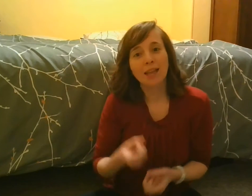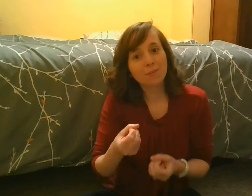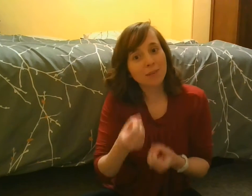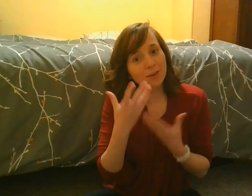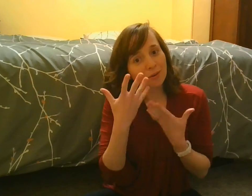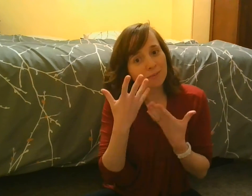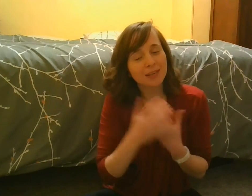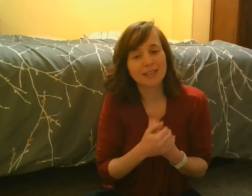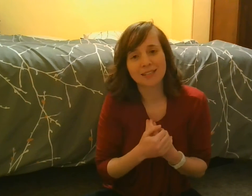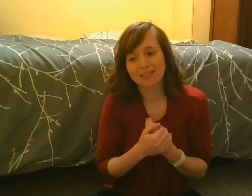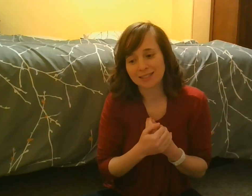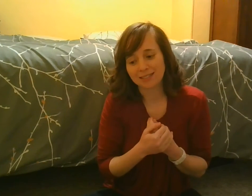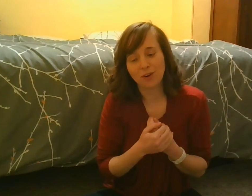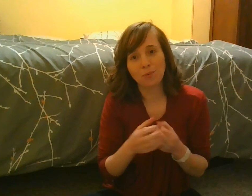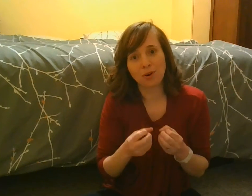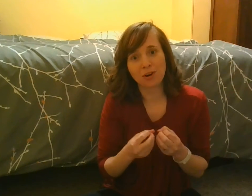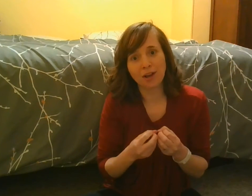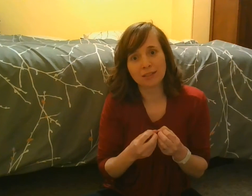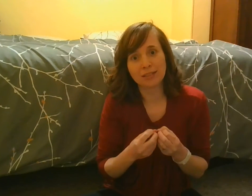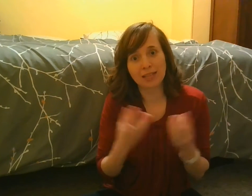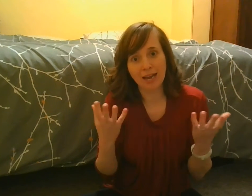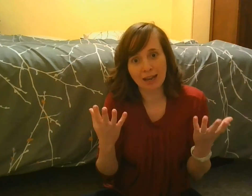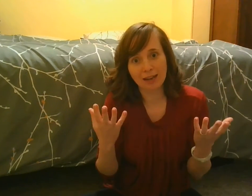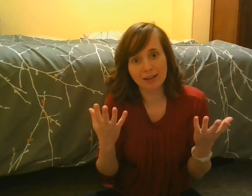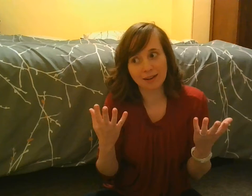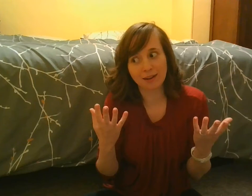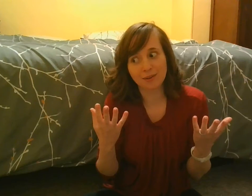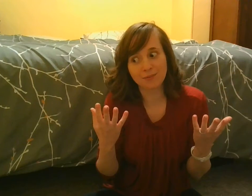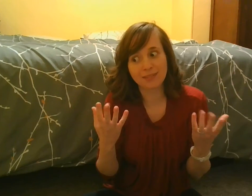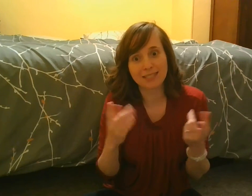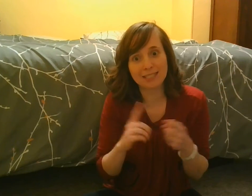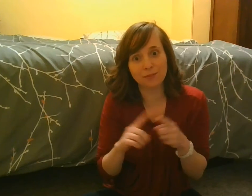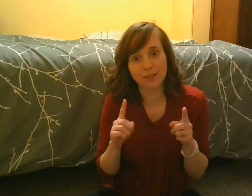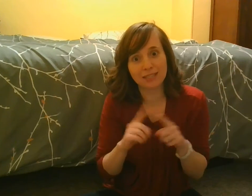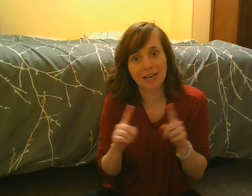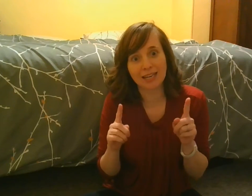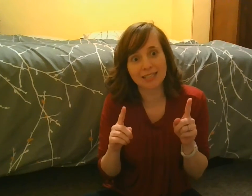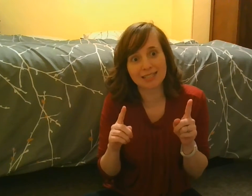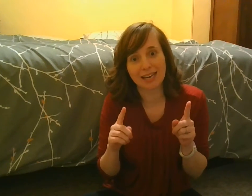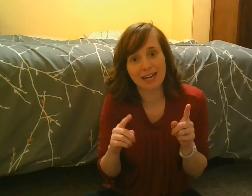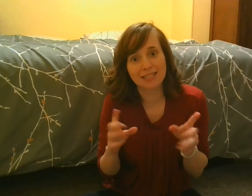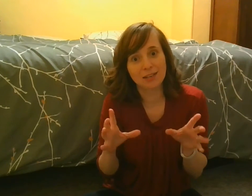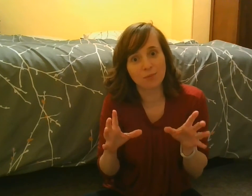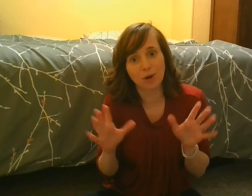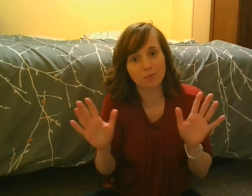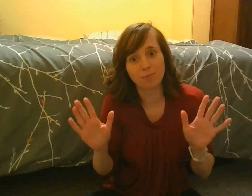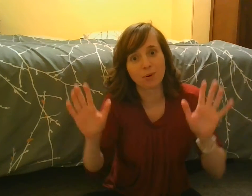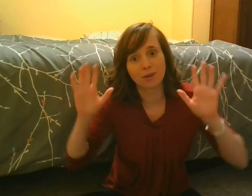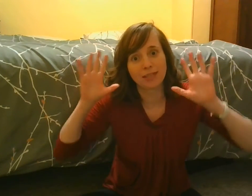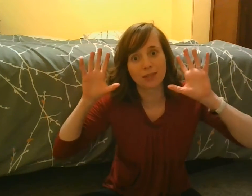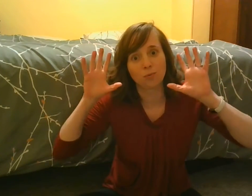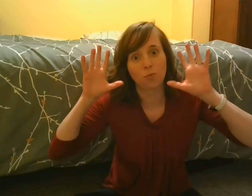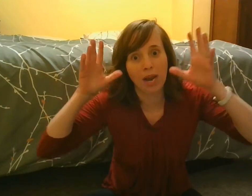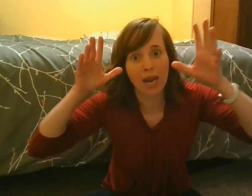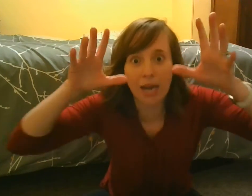let me know, because there were a lot of different kinds and I didn't want to bombard like way